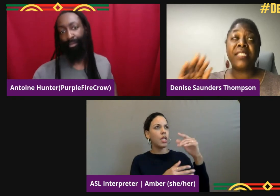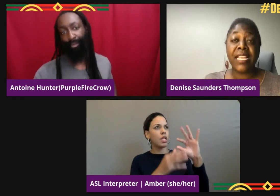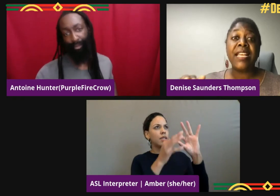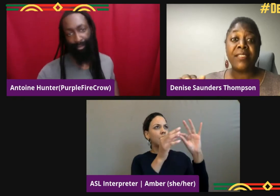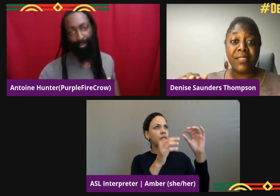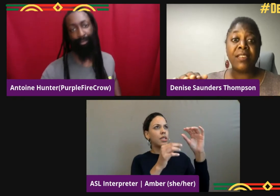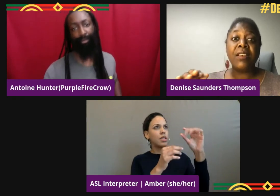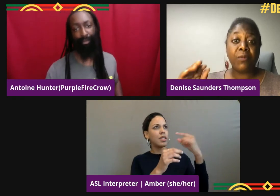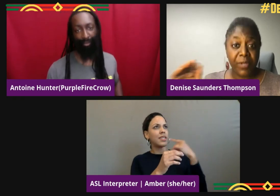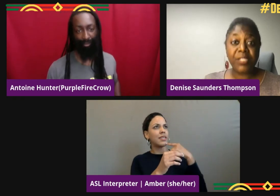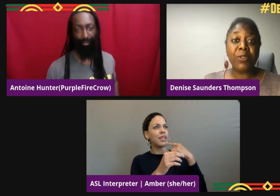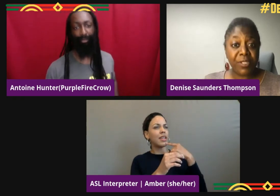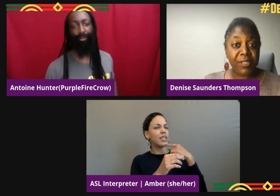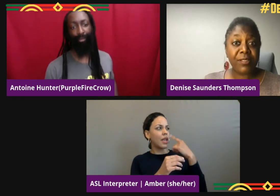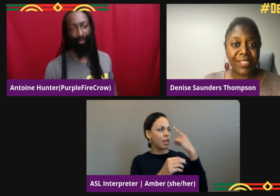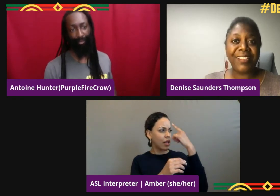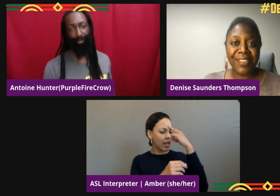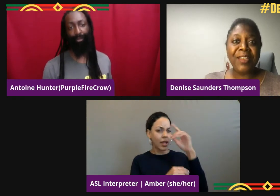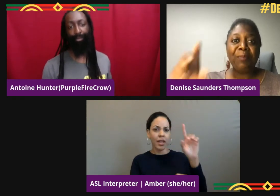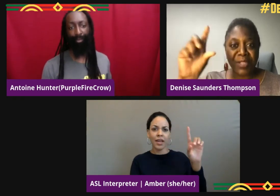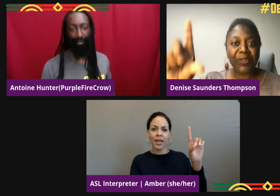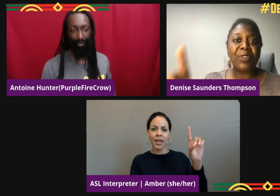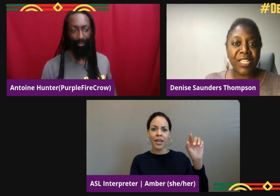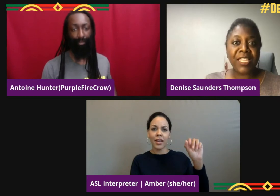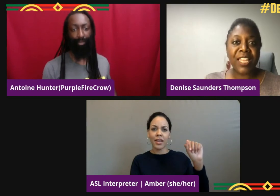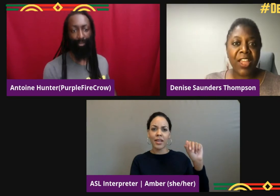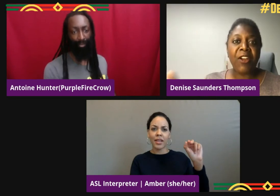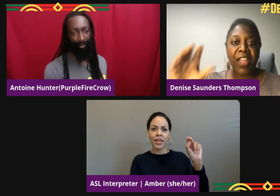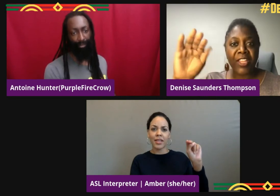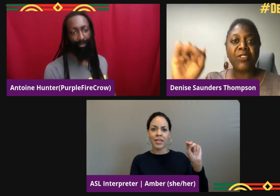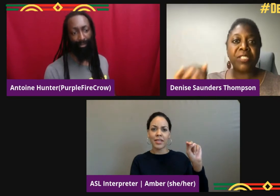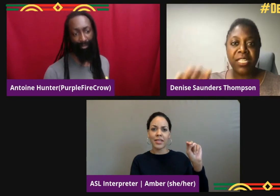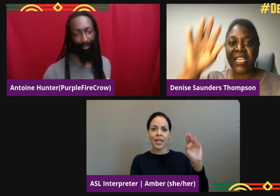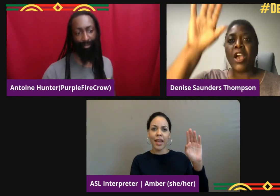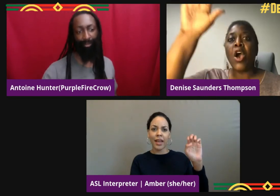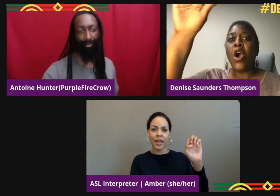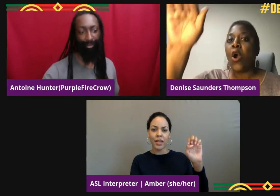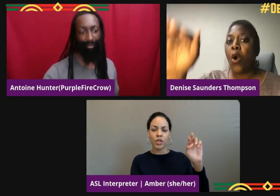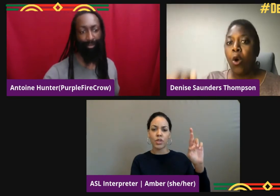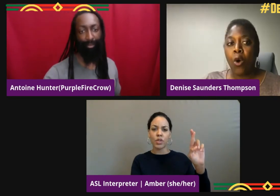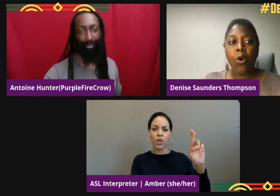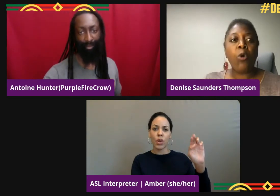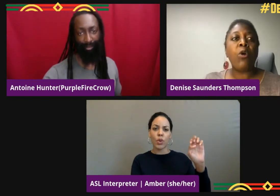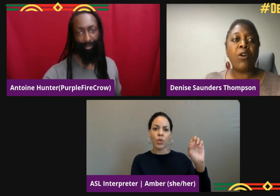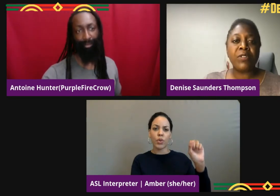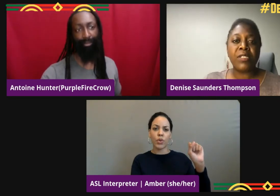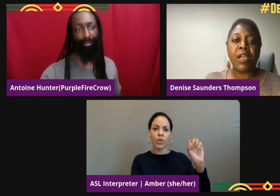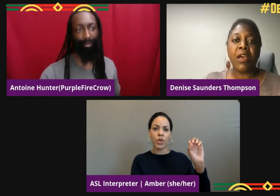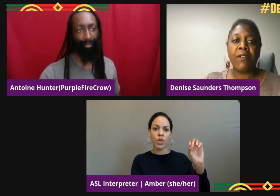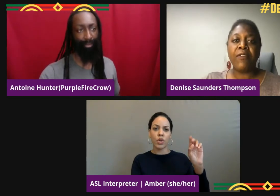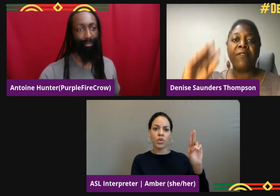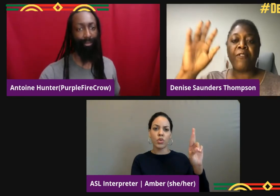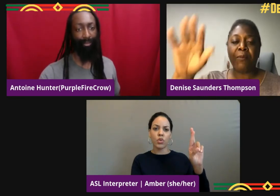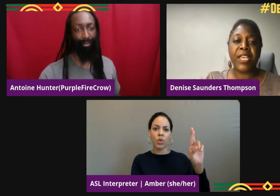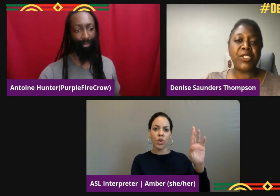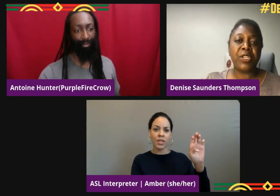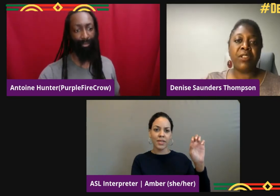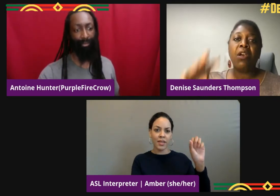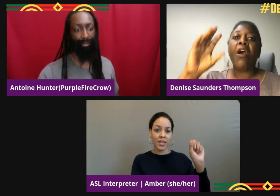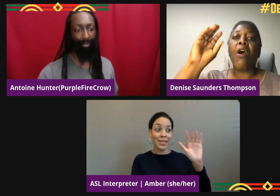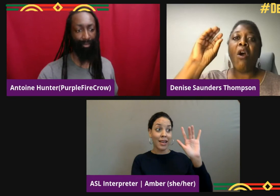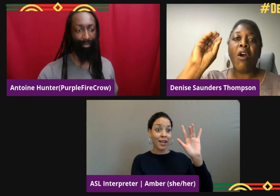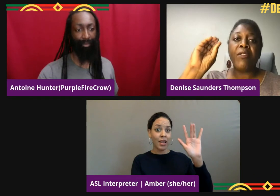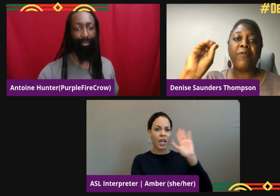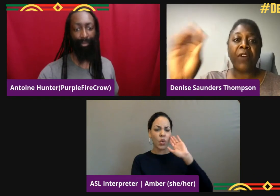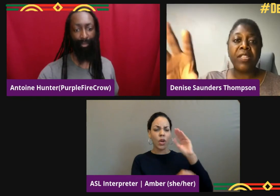think it says dance resources, but you'll click there and you'll see a whole host of